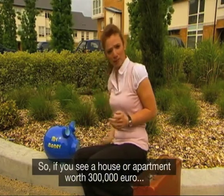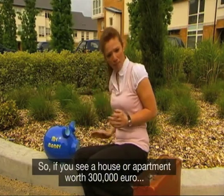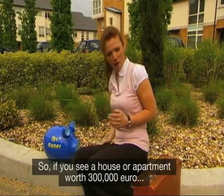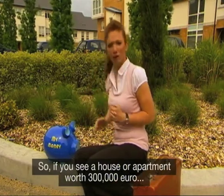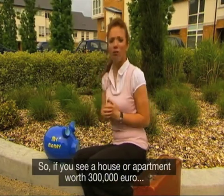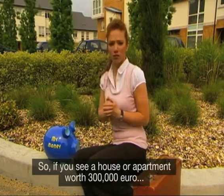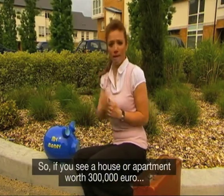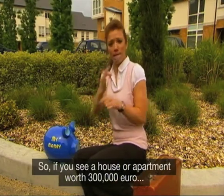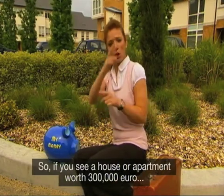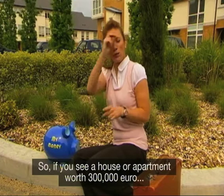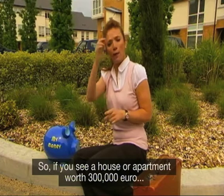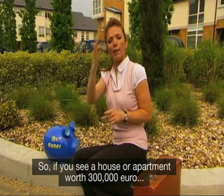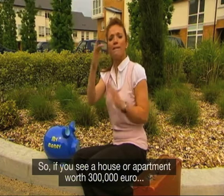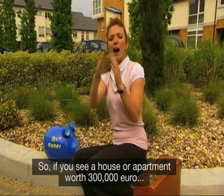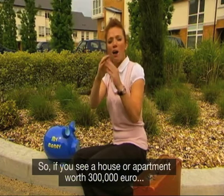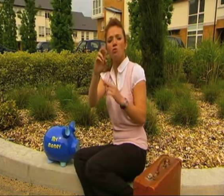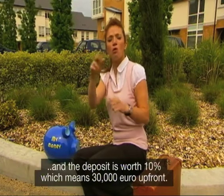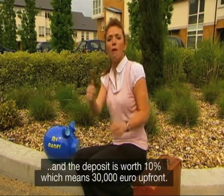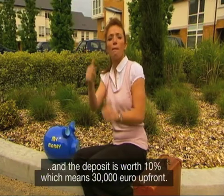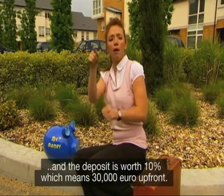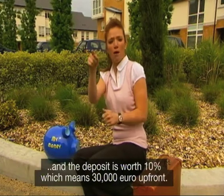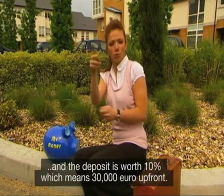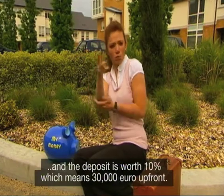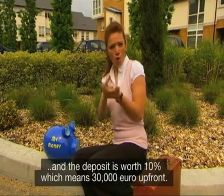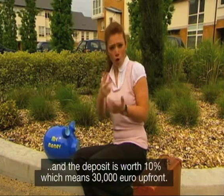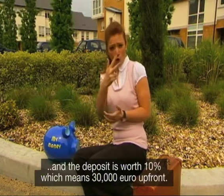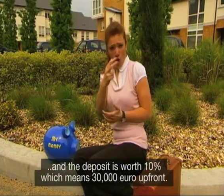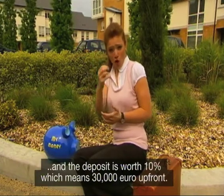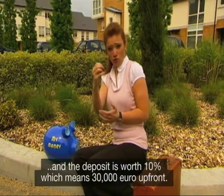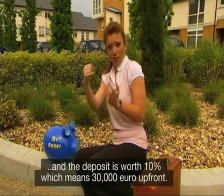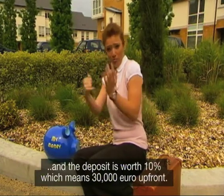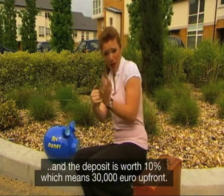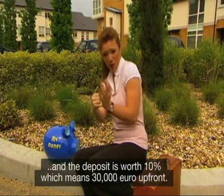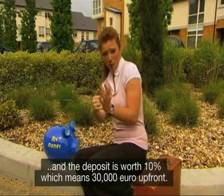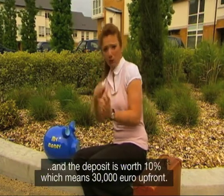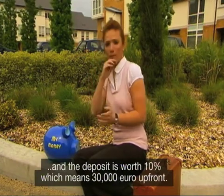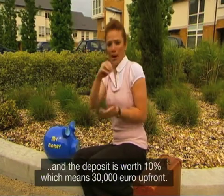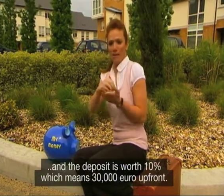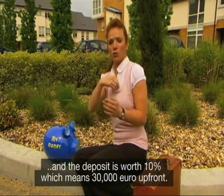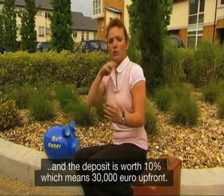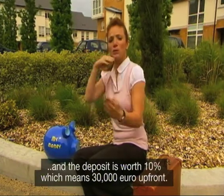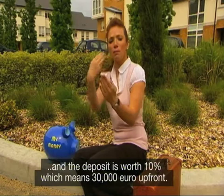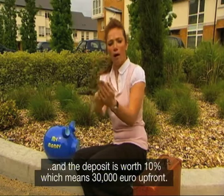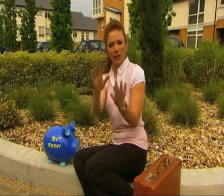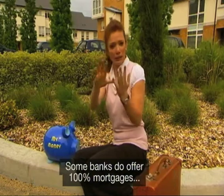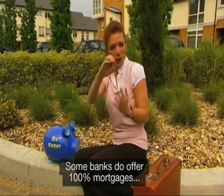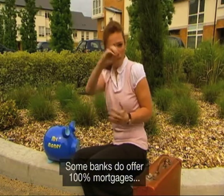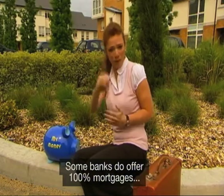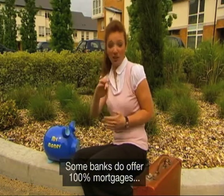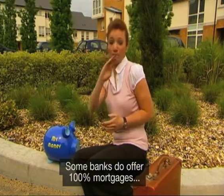or apartment worth €300,000 and the deposit is worth 10%, which means €30,000 up front, some banks do